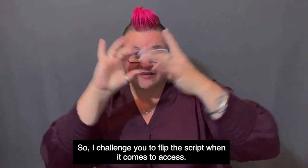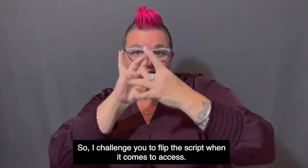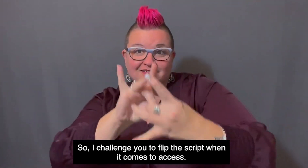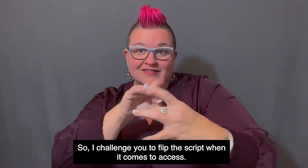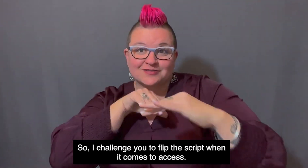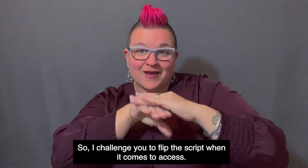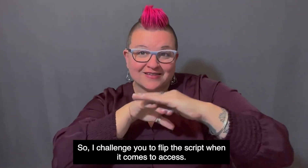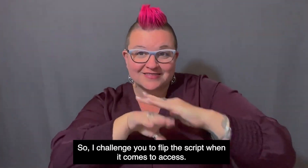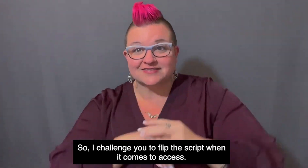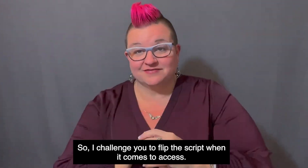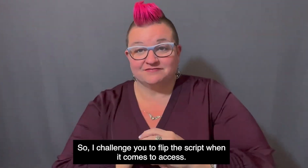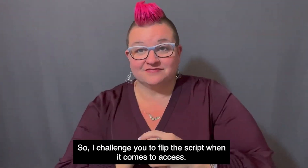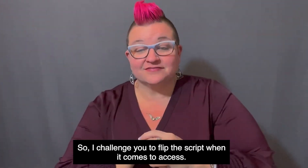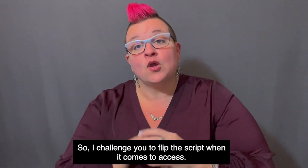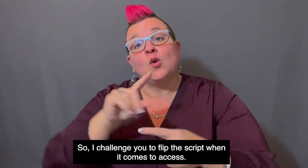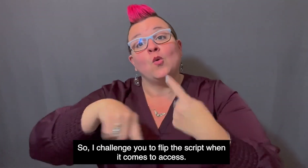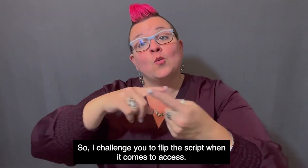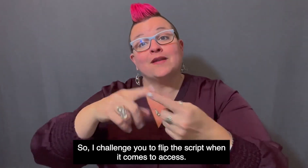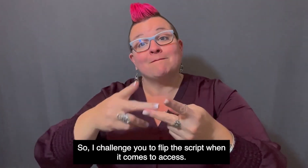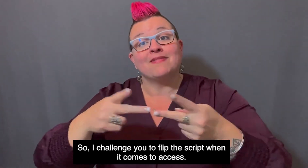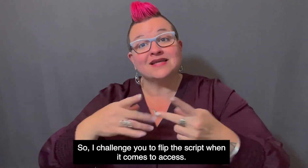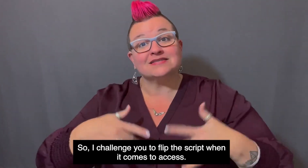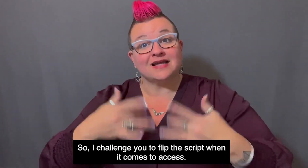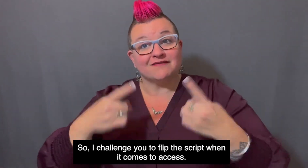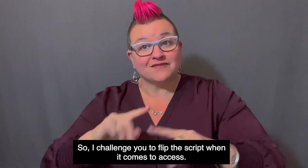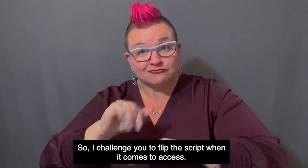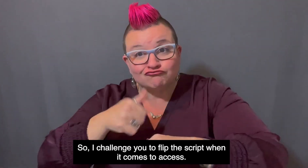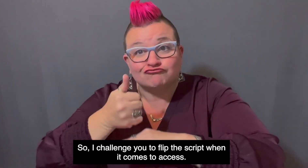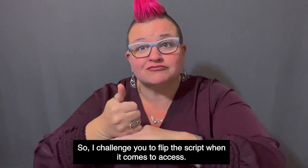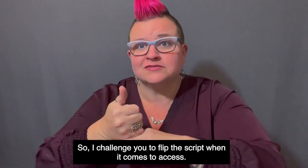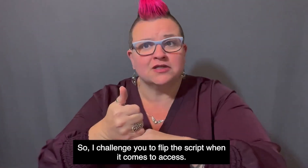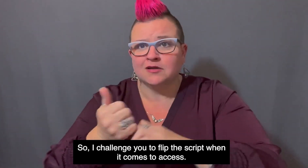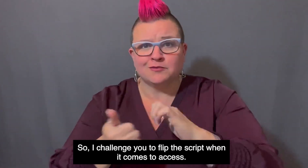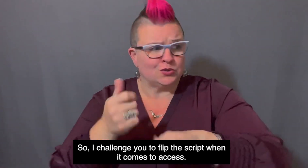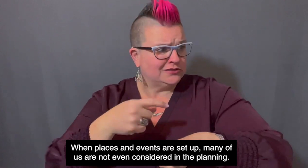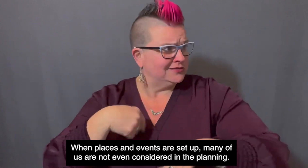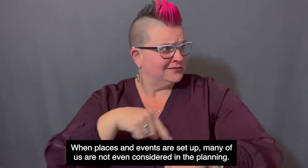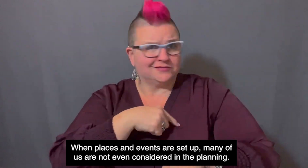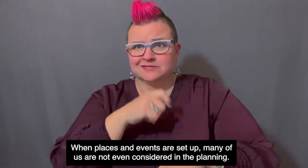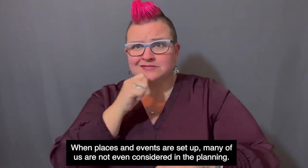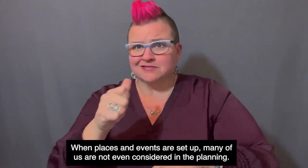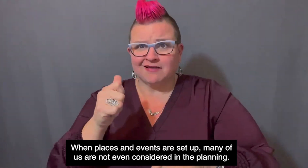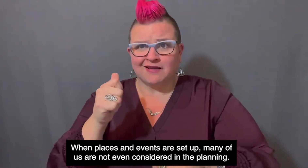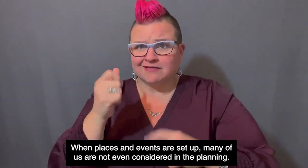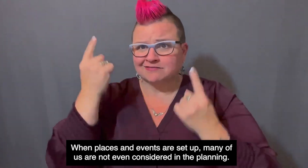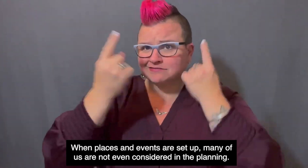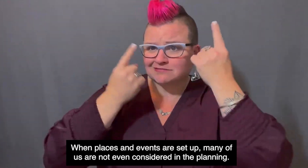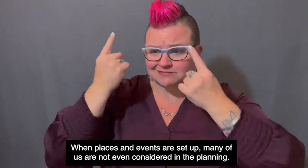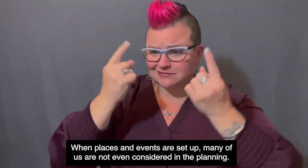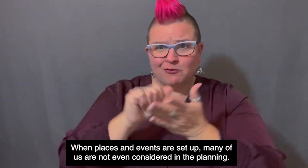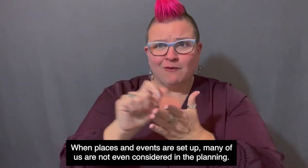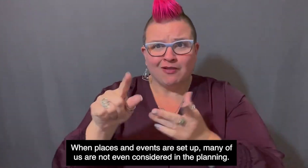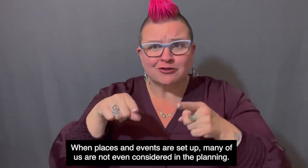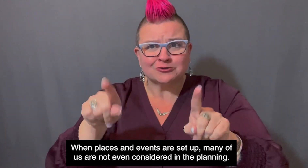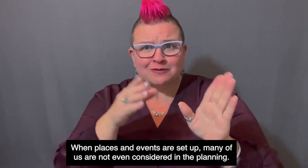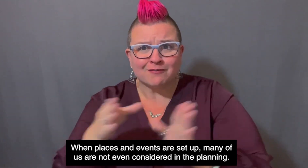So I challenge you to flip the script when it comes to access. When places and events are set up, many of us are not